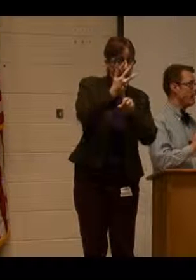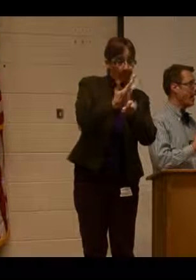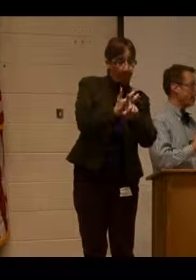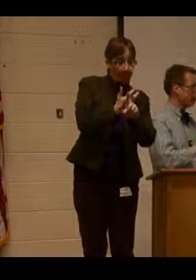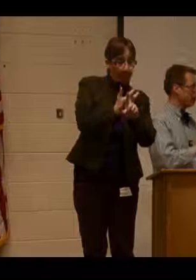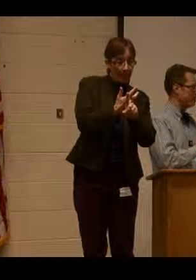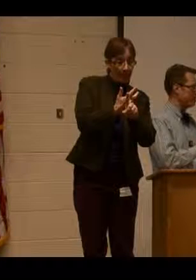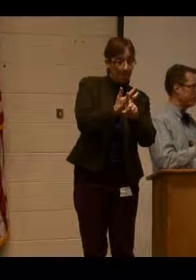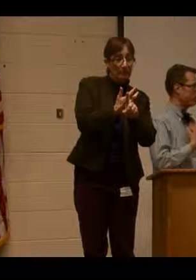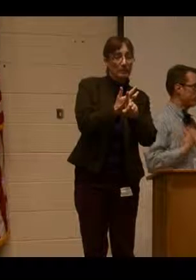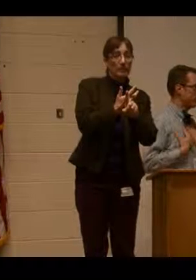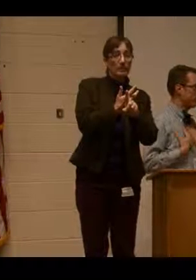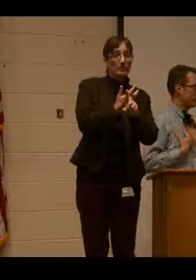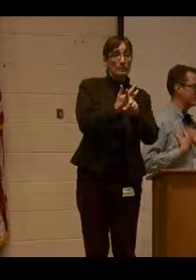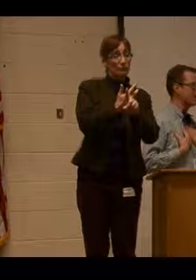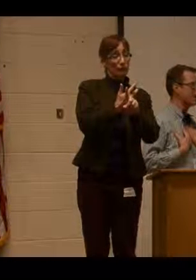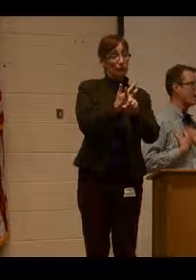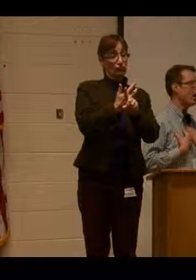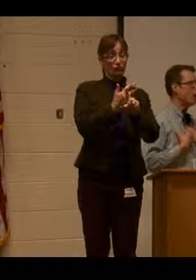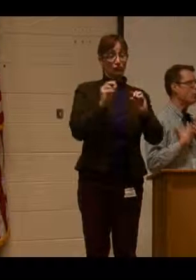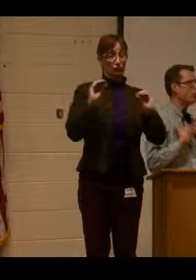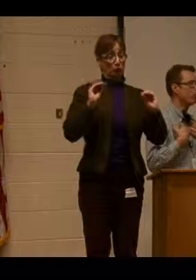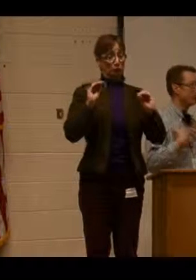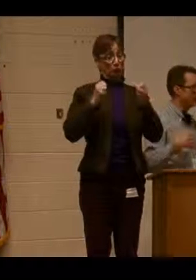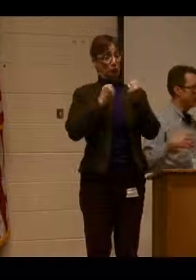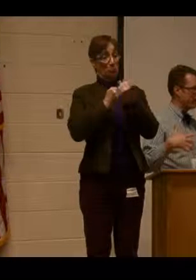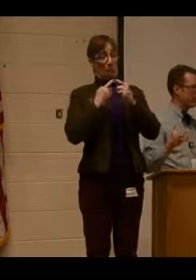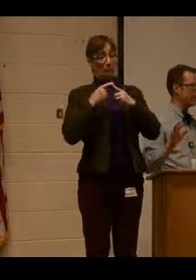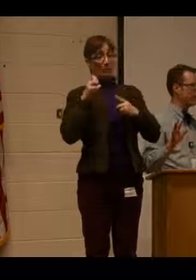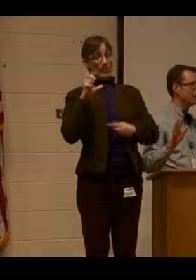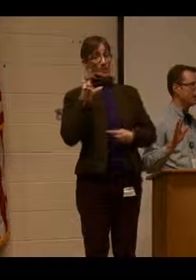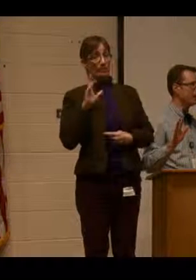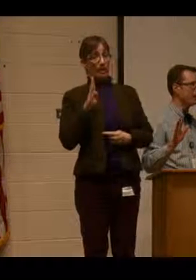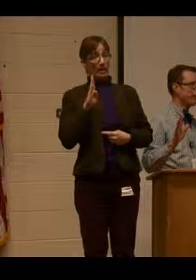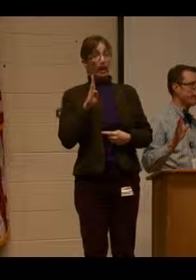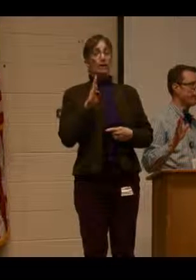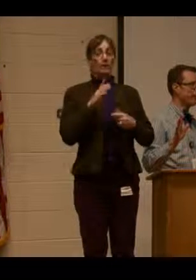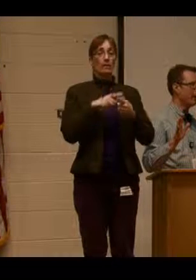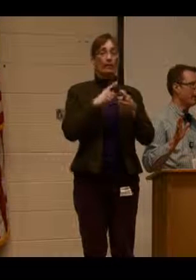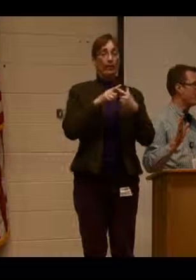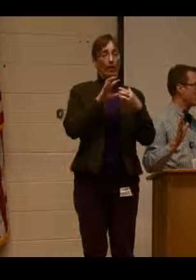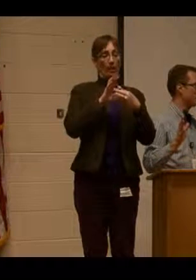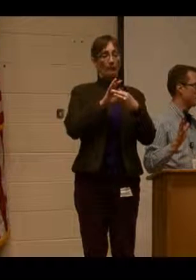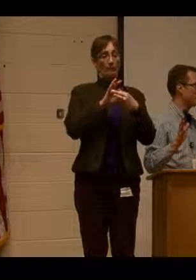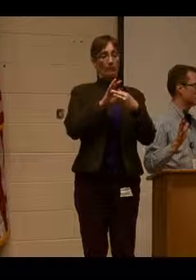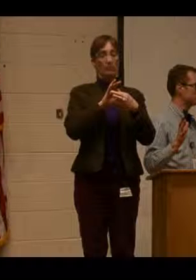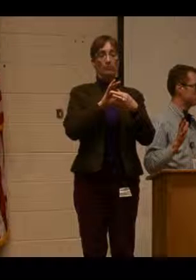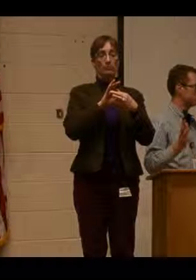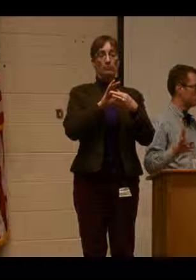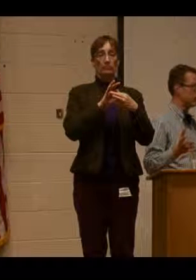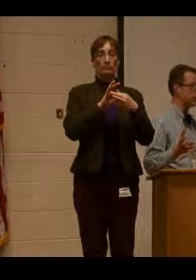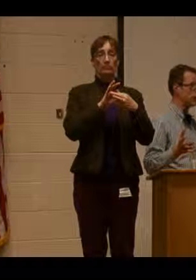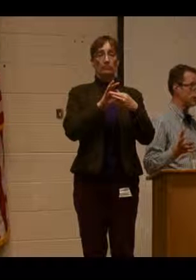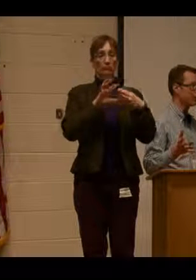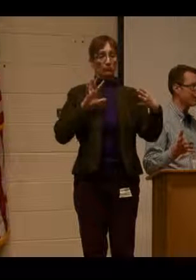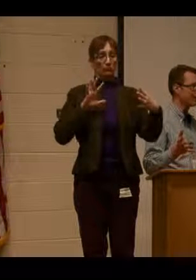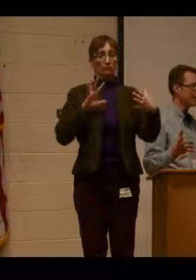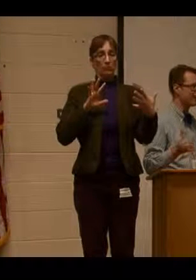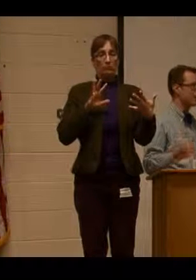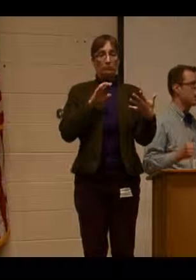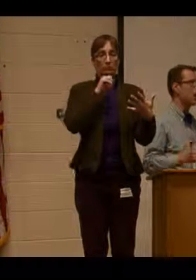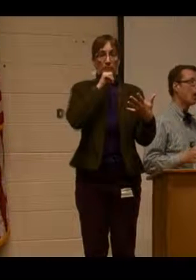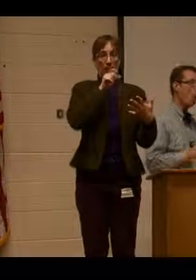us, we'll want to exit them and from transition services. Or if